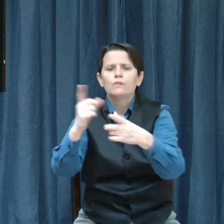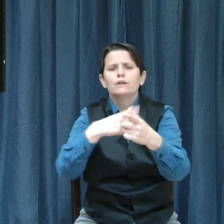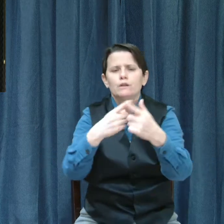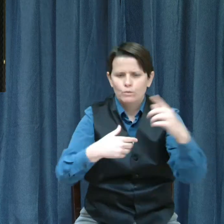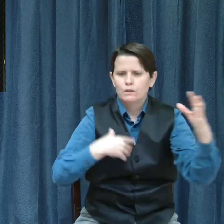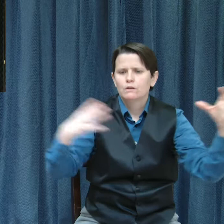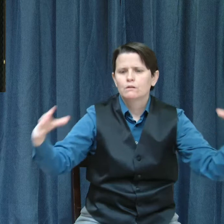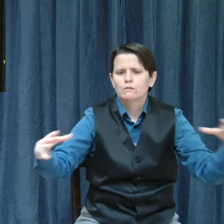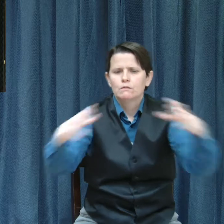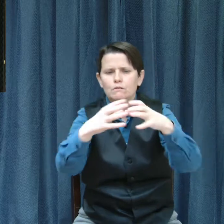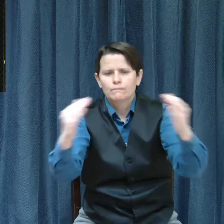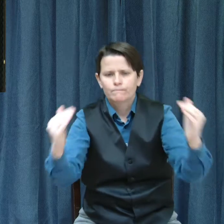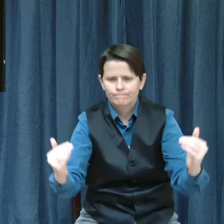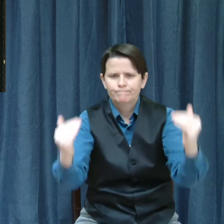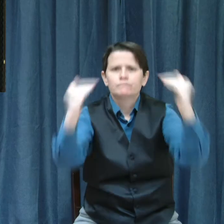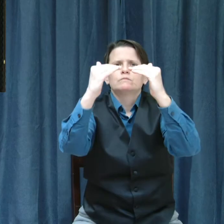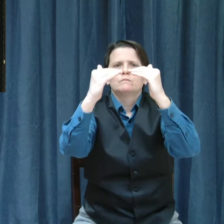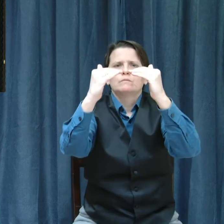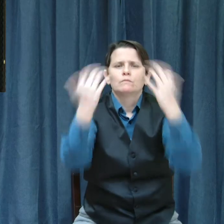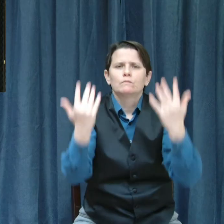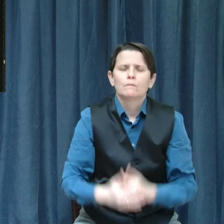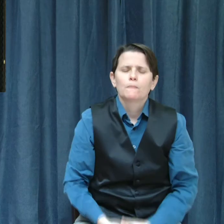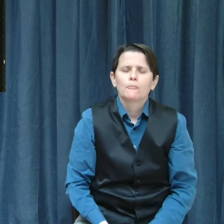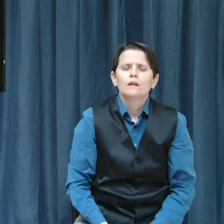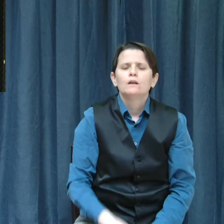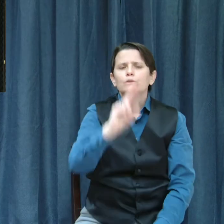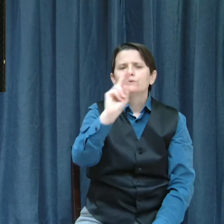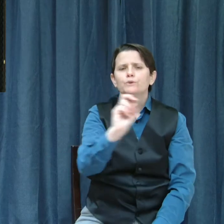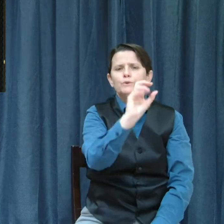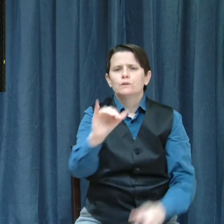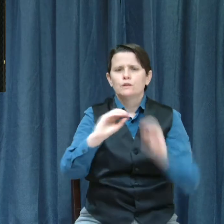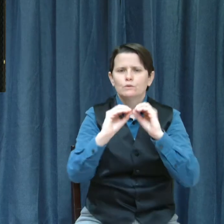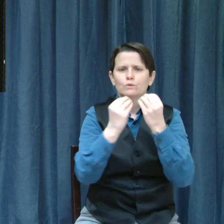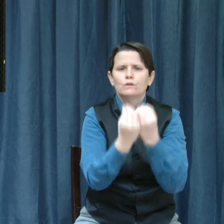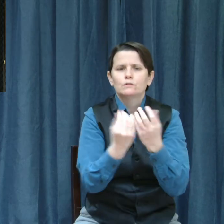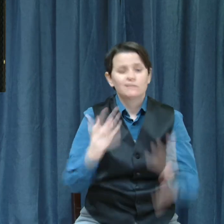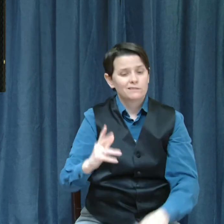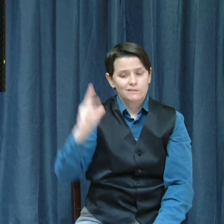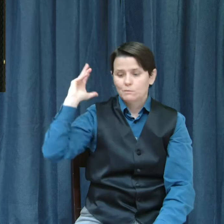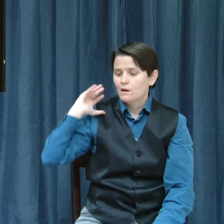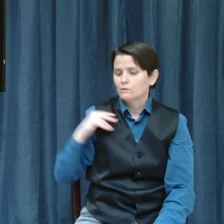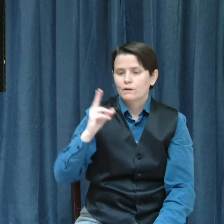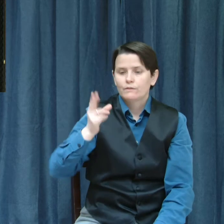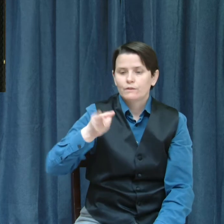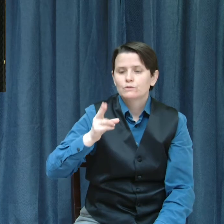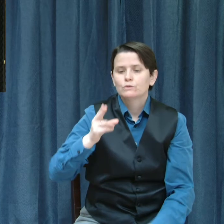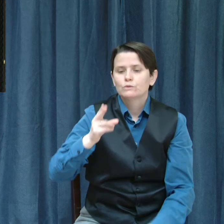Unity as an organization has a history of talking